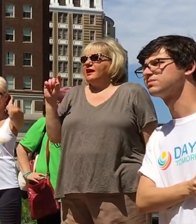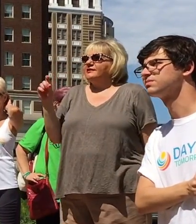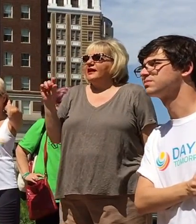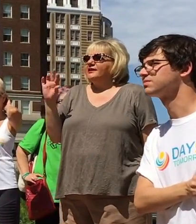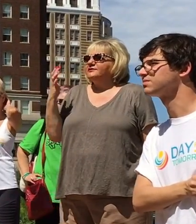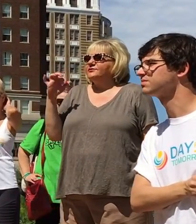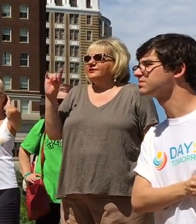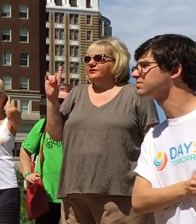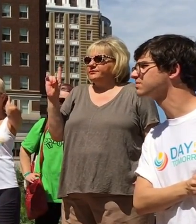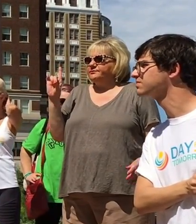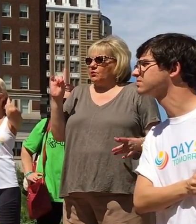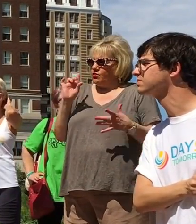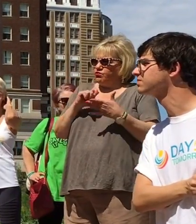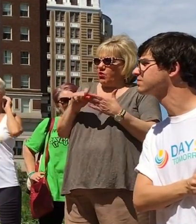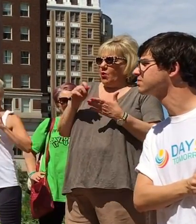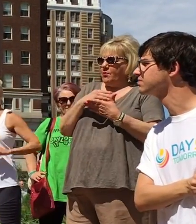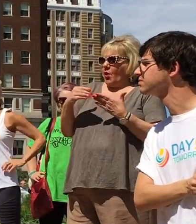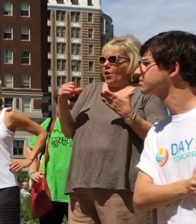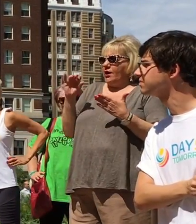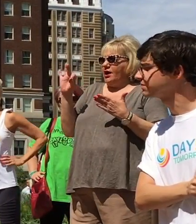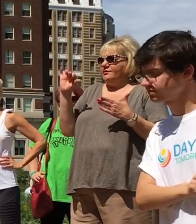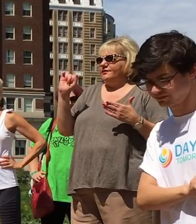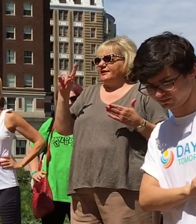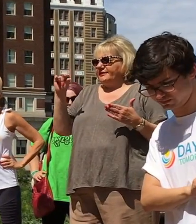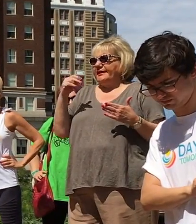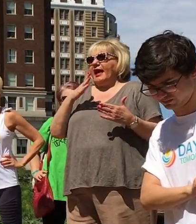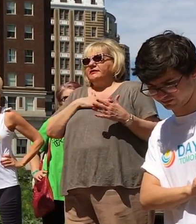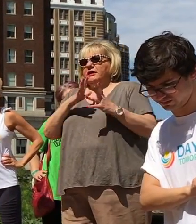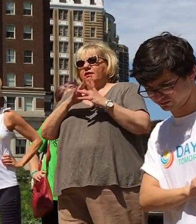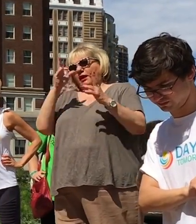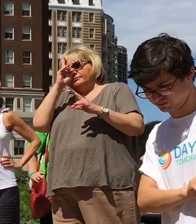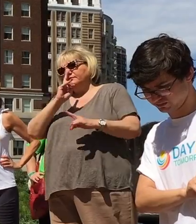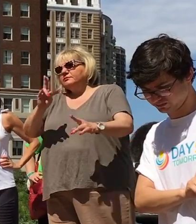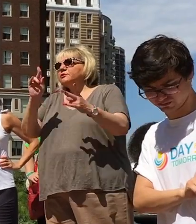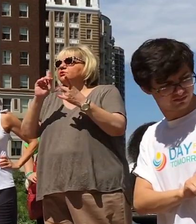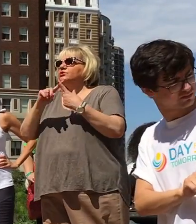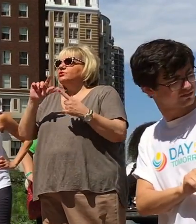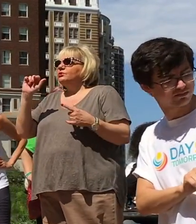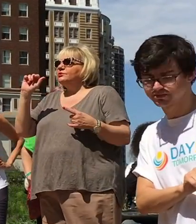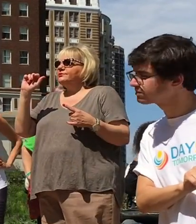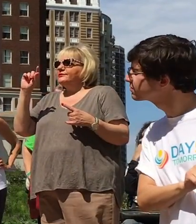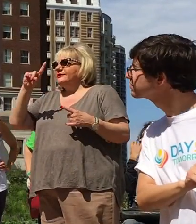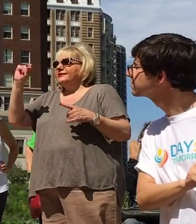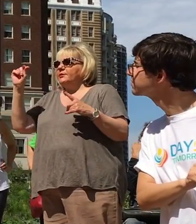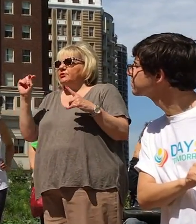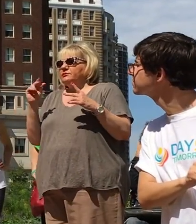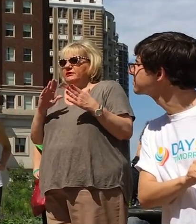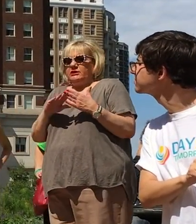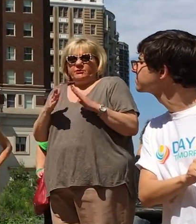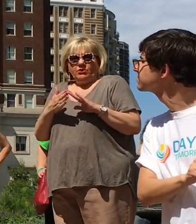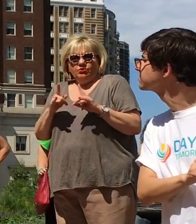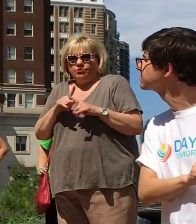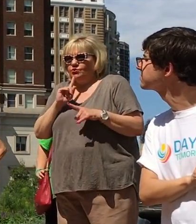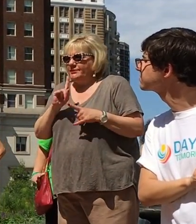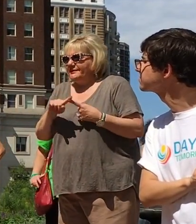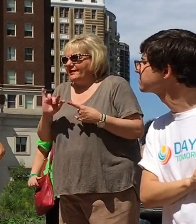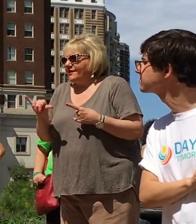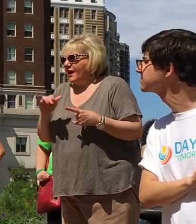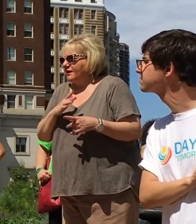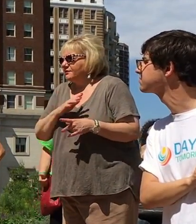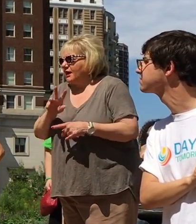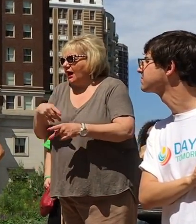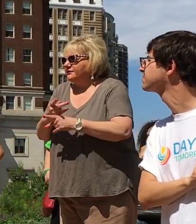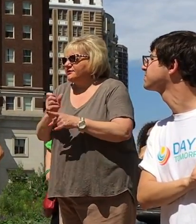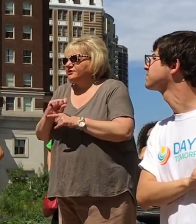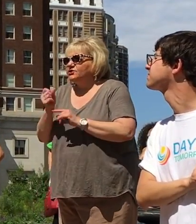of the ADA and has such stature in the disability community, to be in such dire straits, I think, is a crime. And